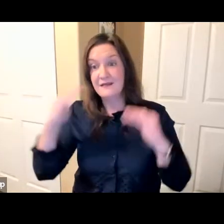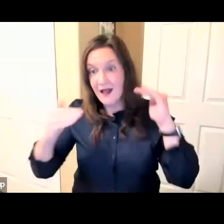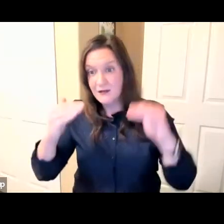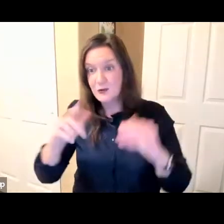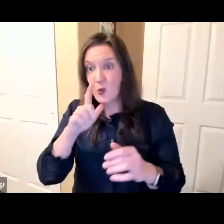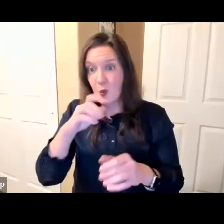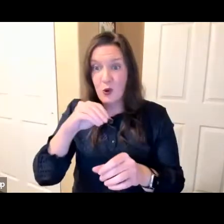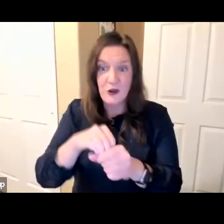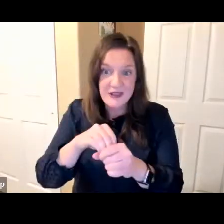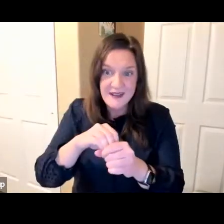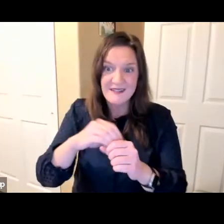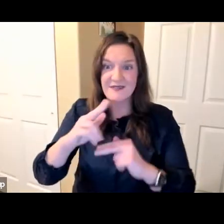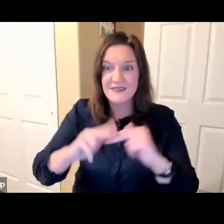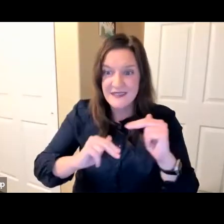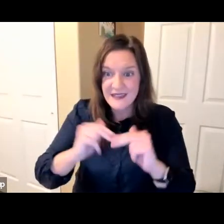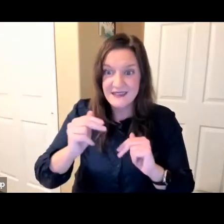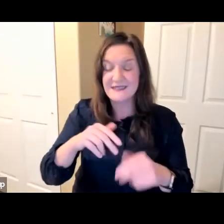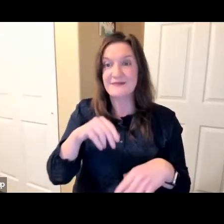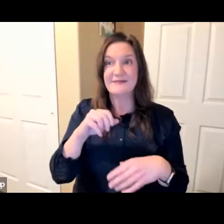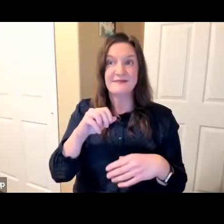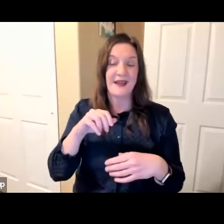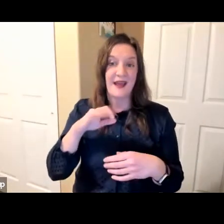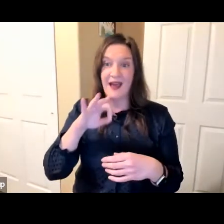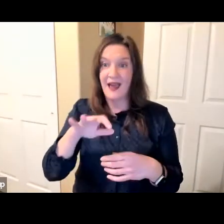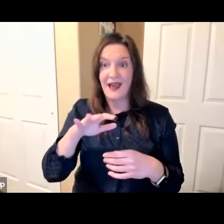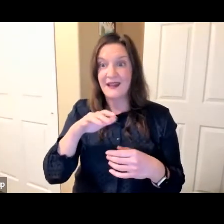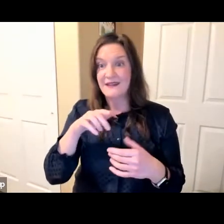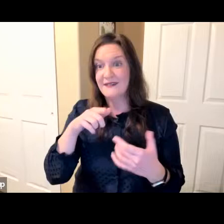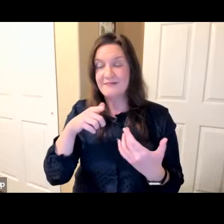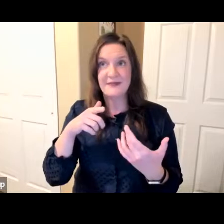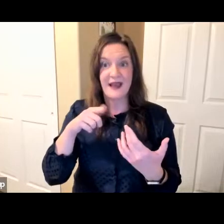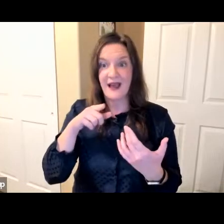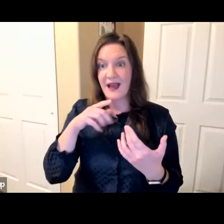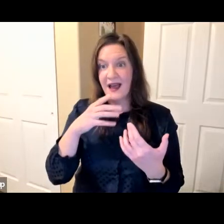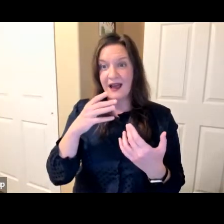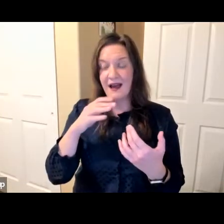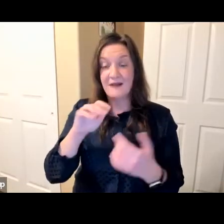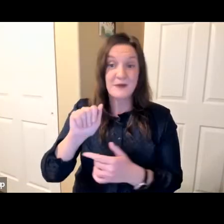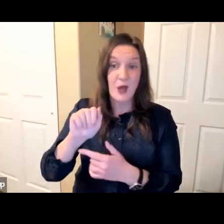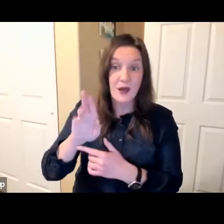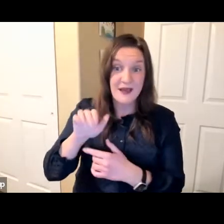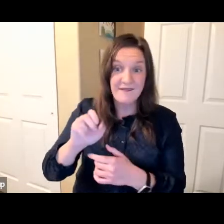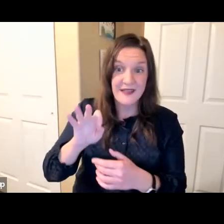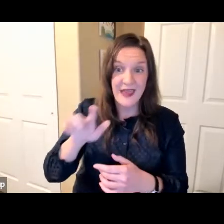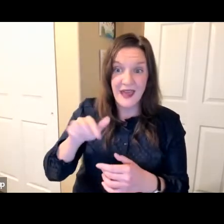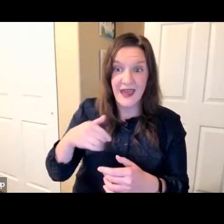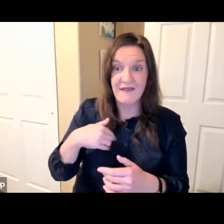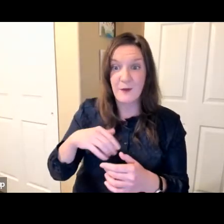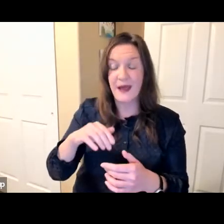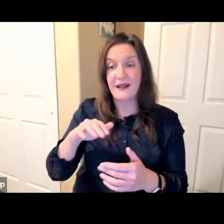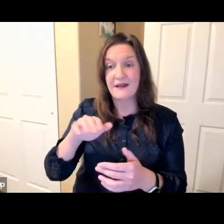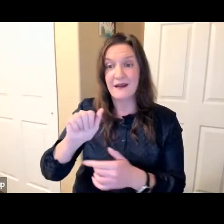the rights of adults who are in facilities,